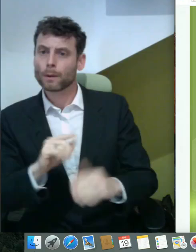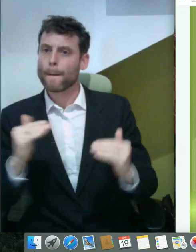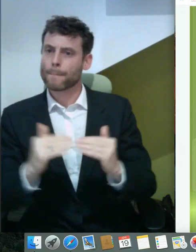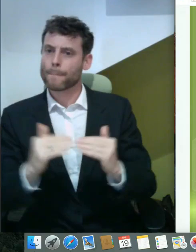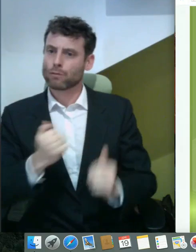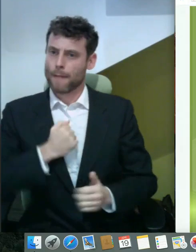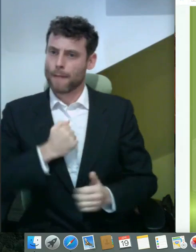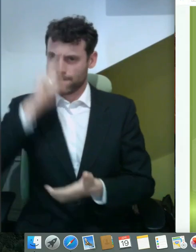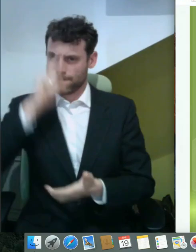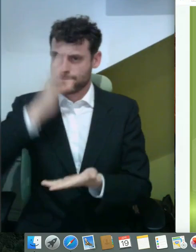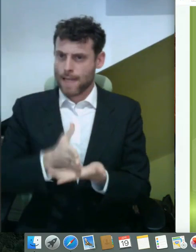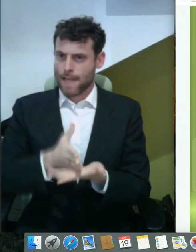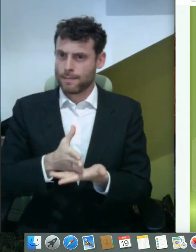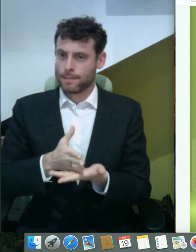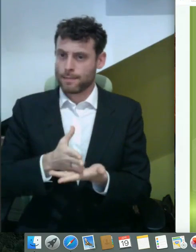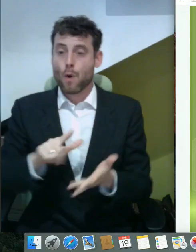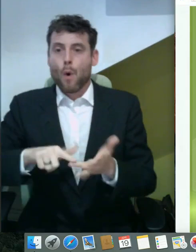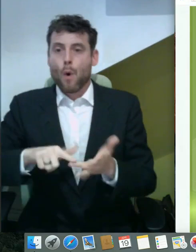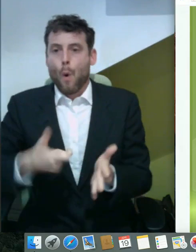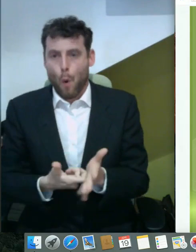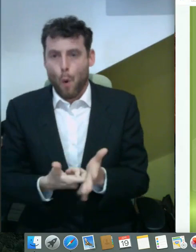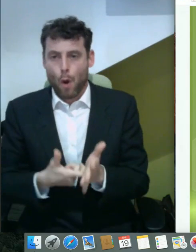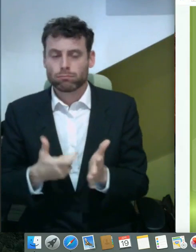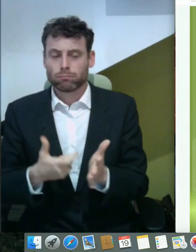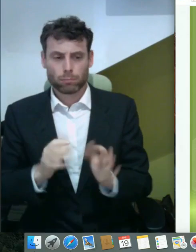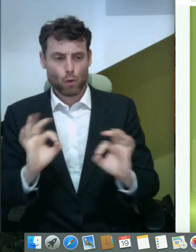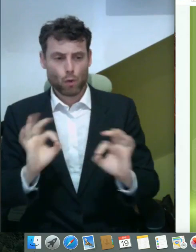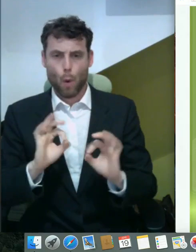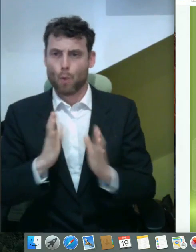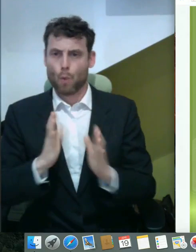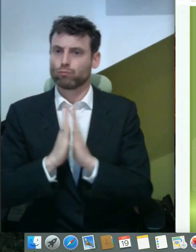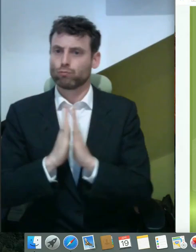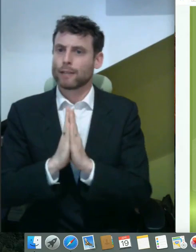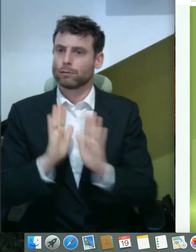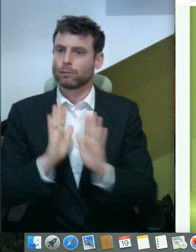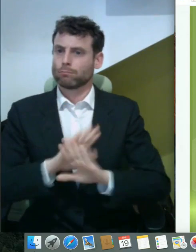or whether you would like to take the non-religious oath.